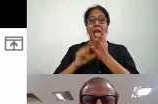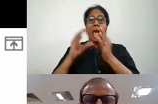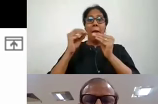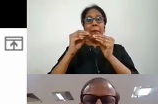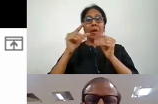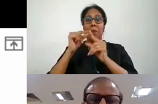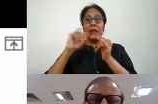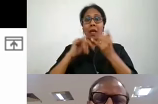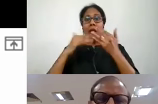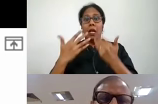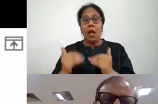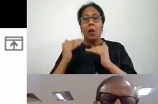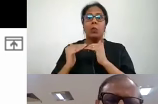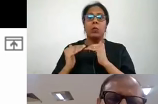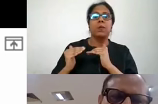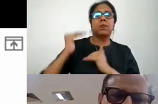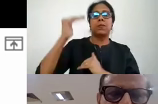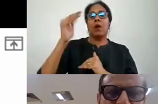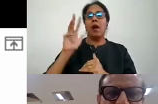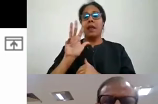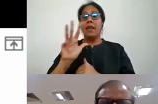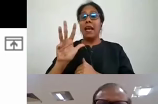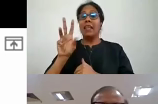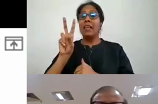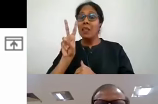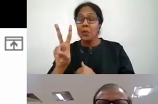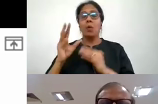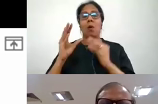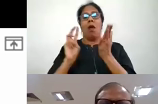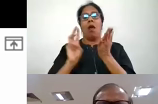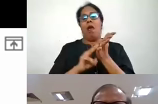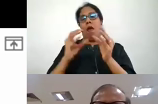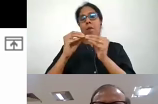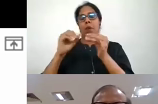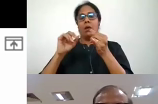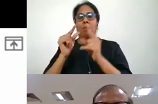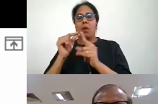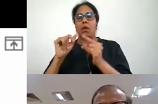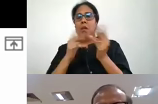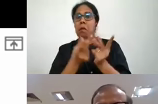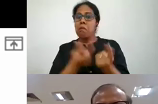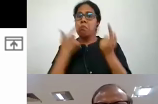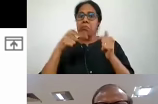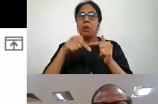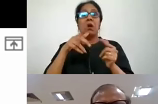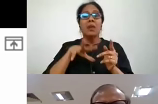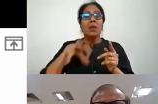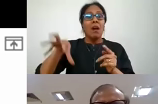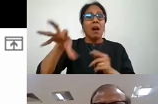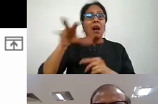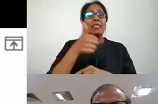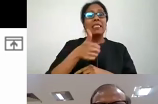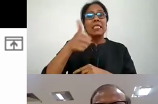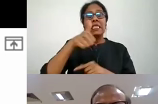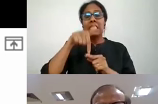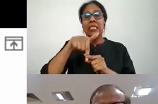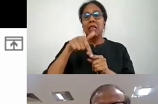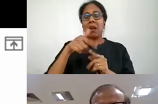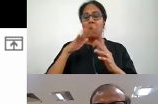If you look at the Wi-Fi 6 hotspots, in fact, they are gaining good traction as the